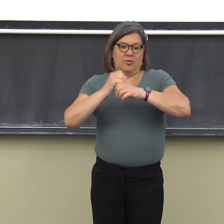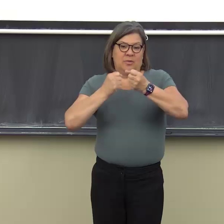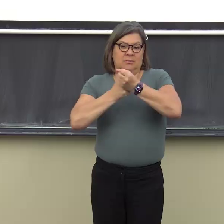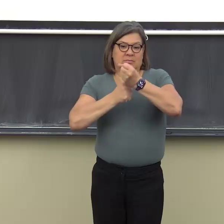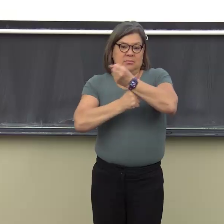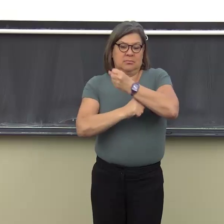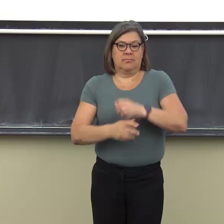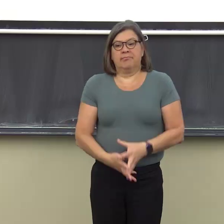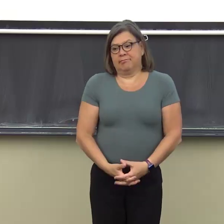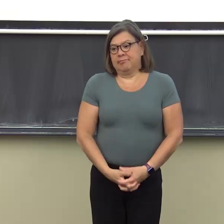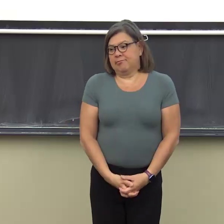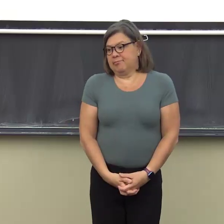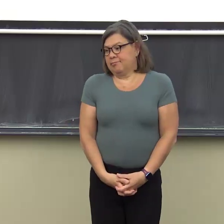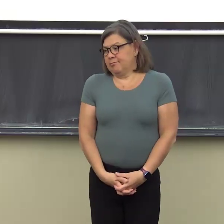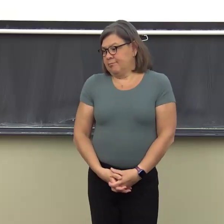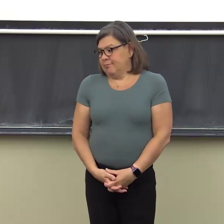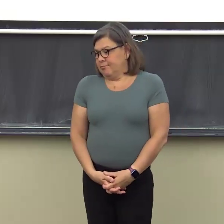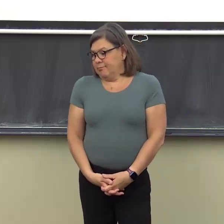up.